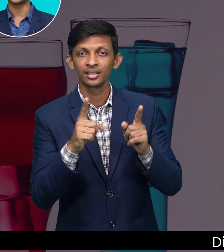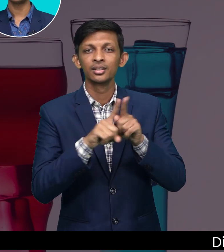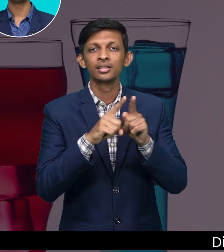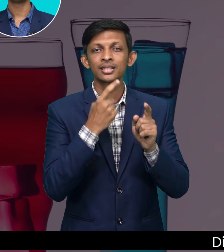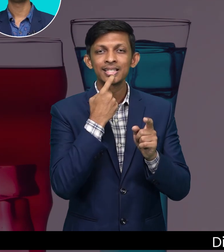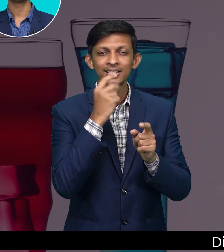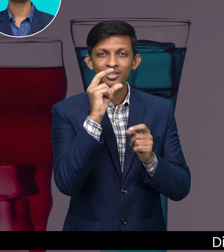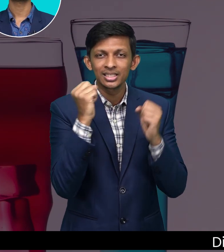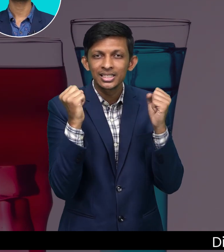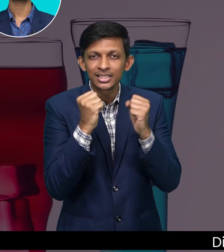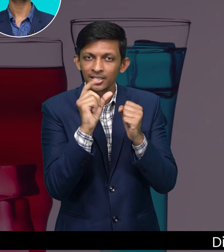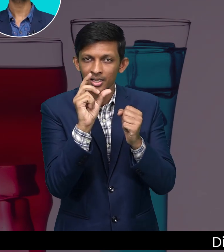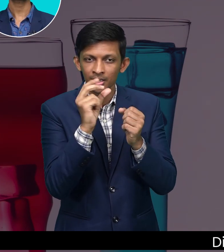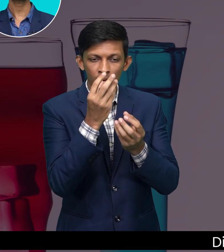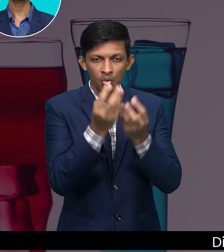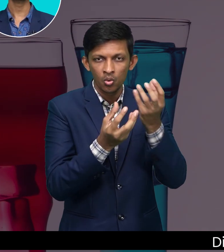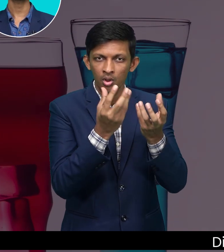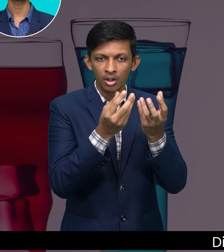distillation,